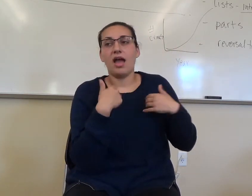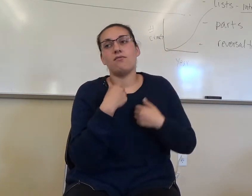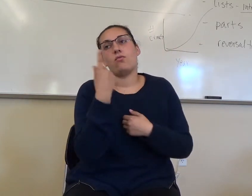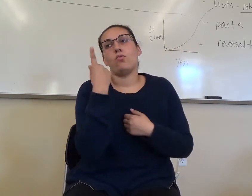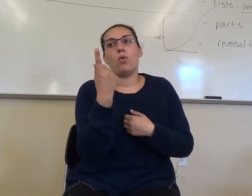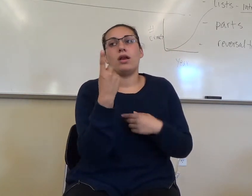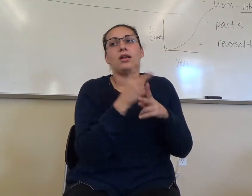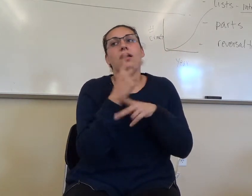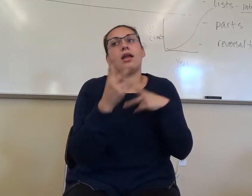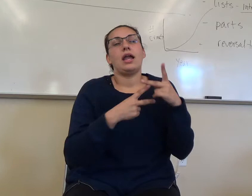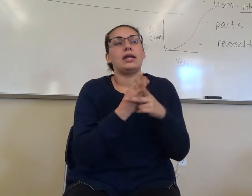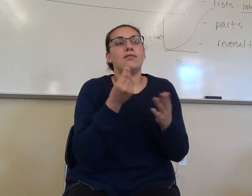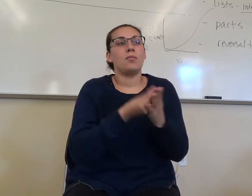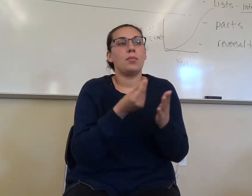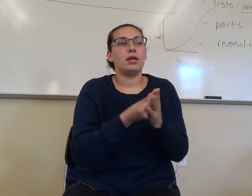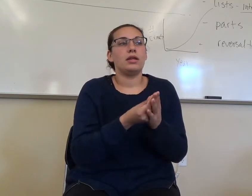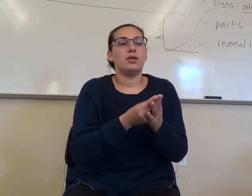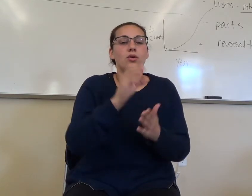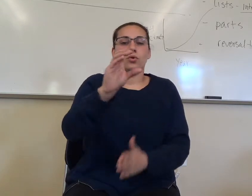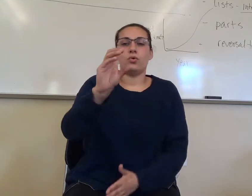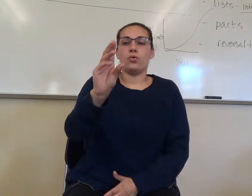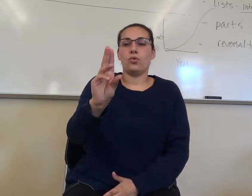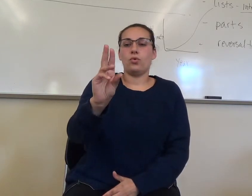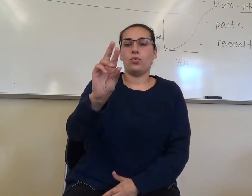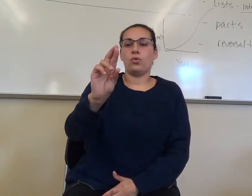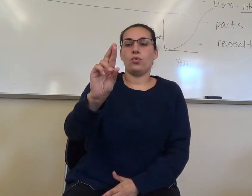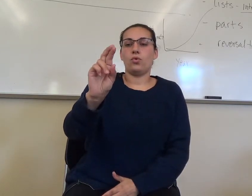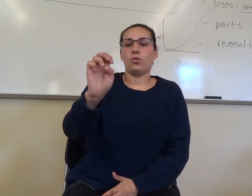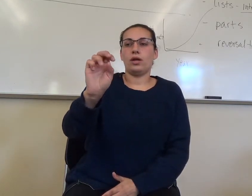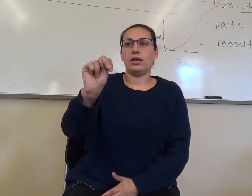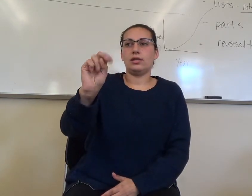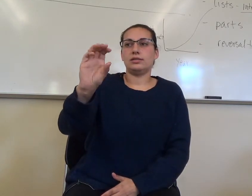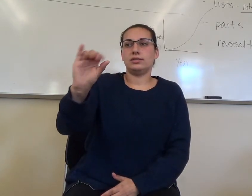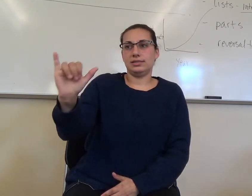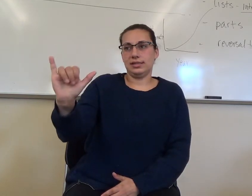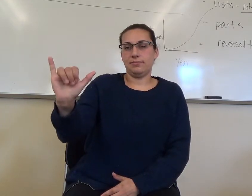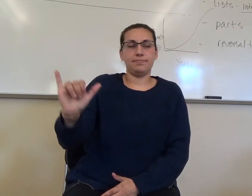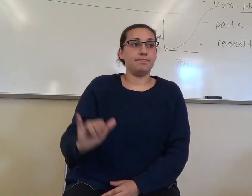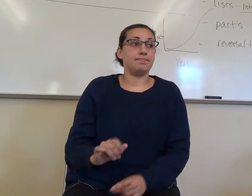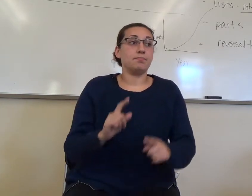currency. But these people said, no, we're not, we have our own money.